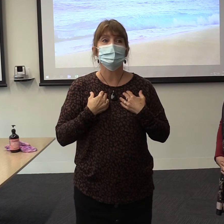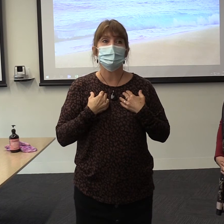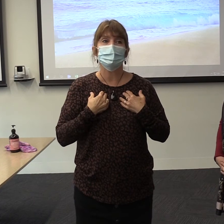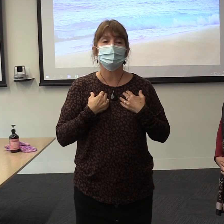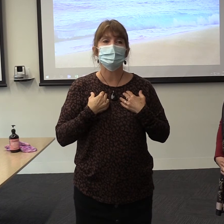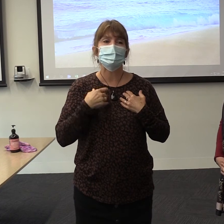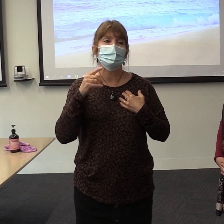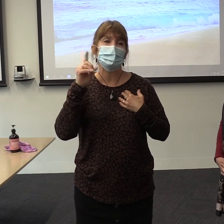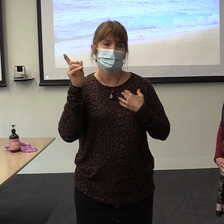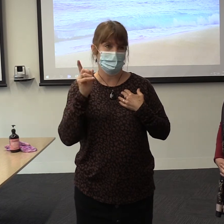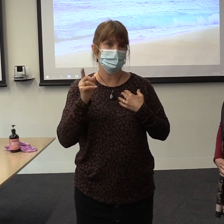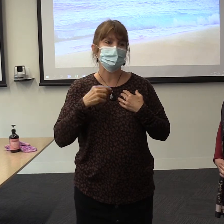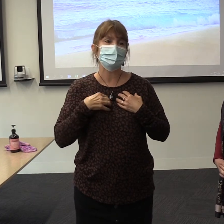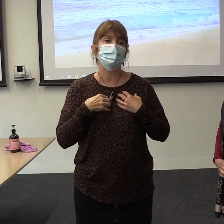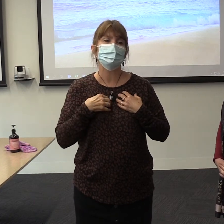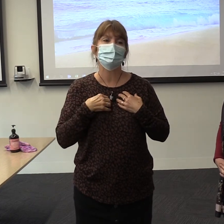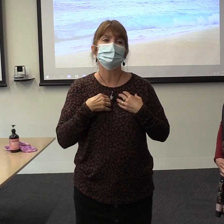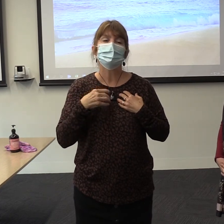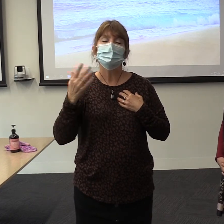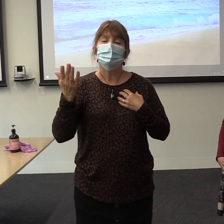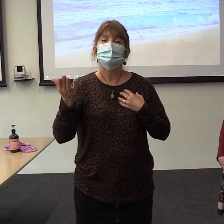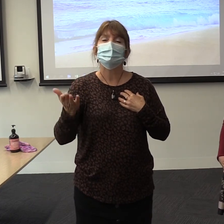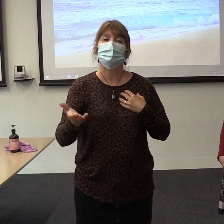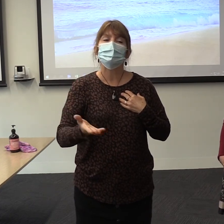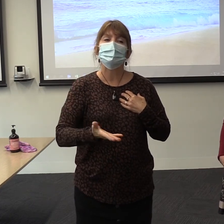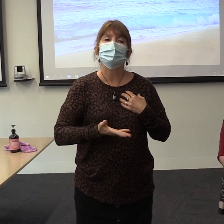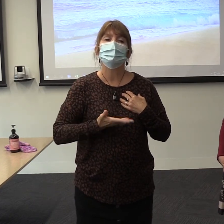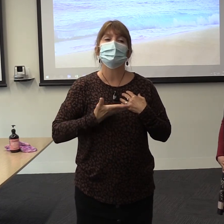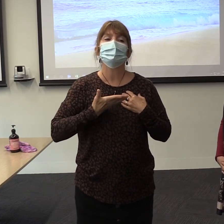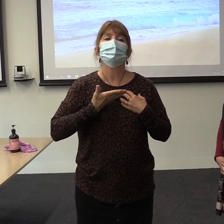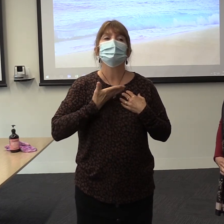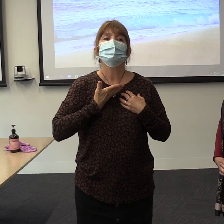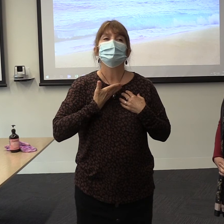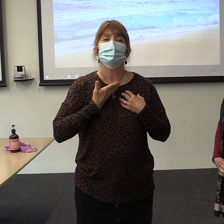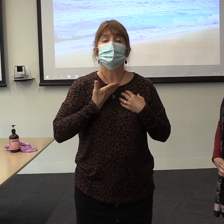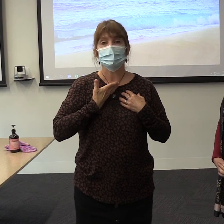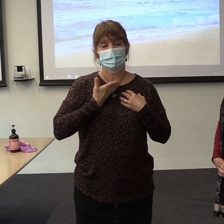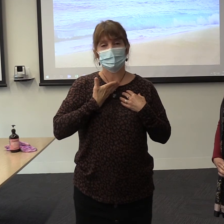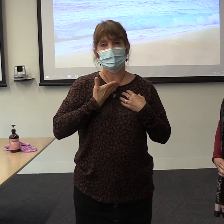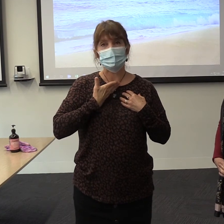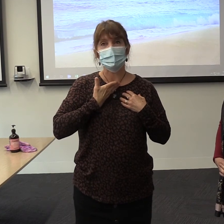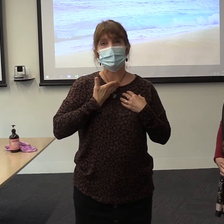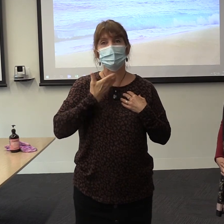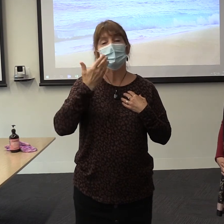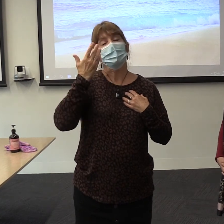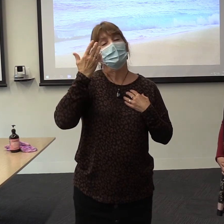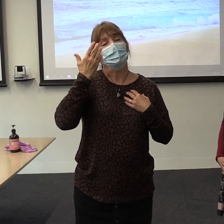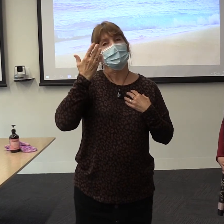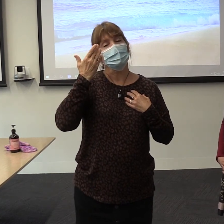yourself, and we'll talk about that a bit more later on. So you're breathing in compassion for yourself, And then